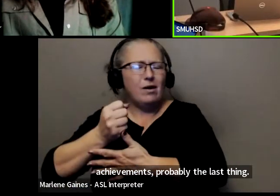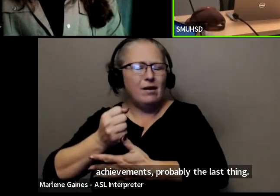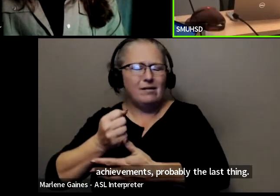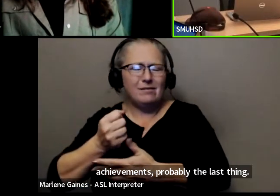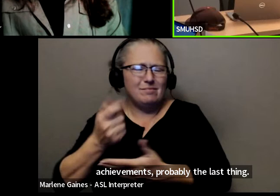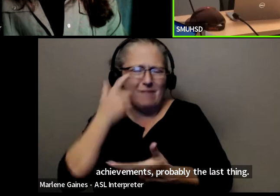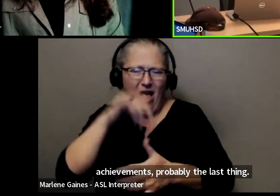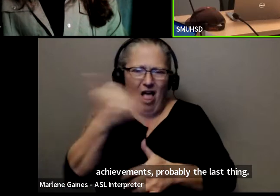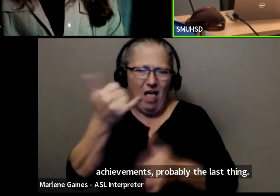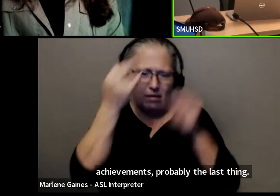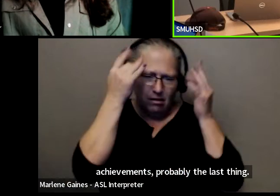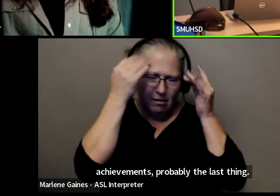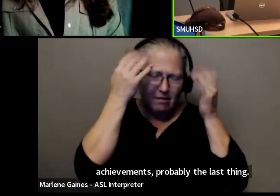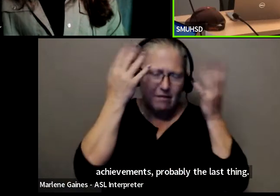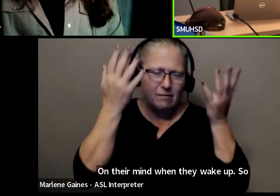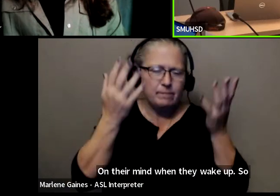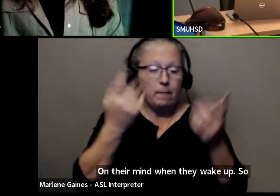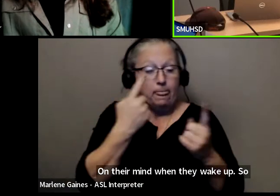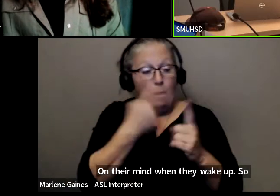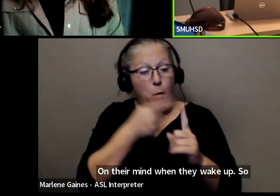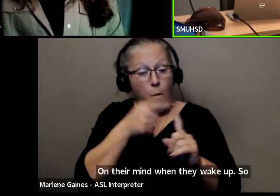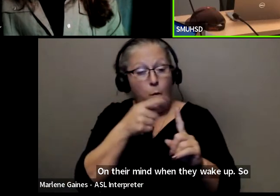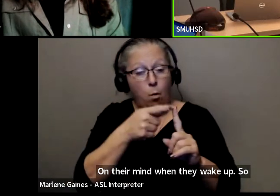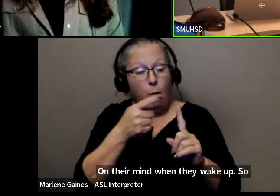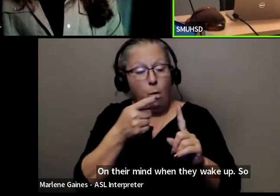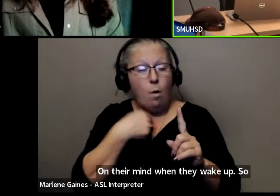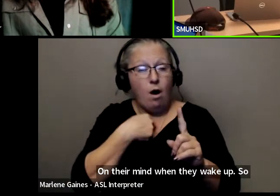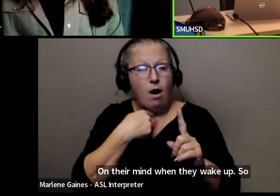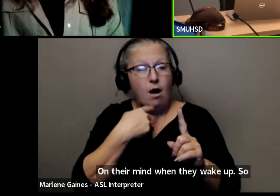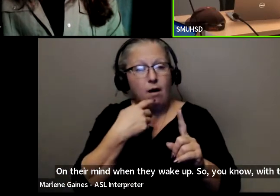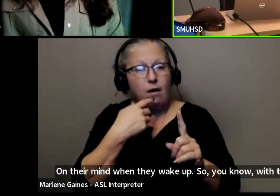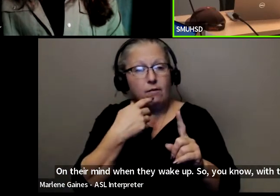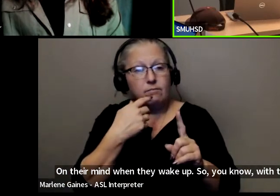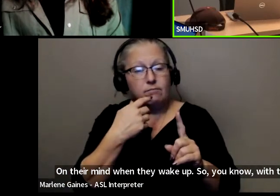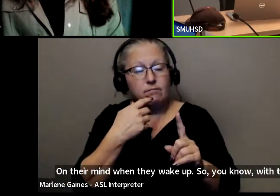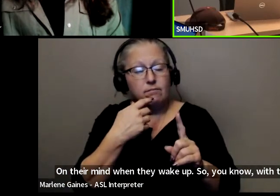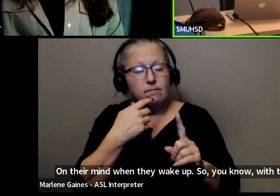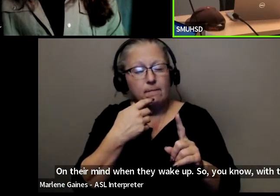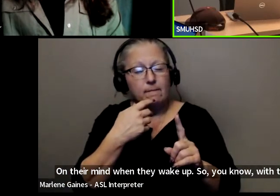up. Yeah. So, the one thing on the,